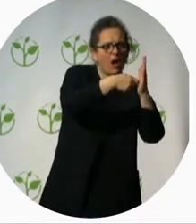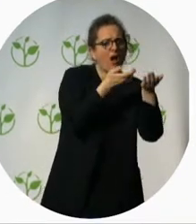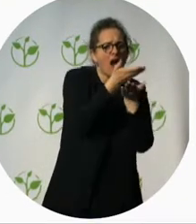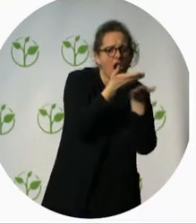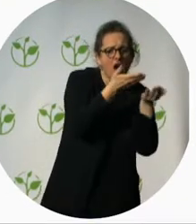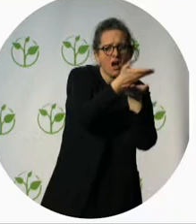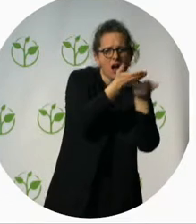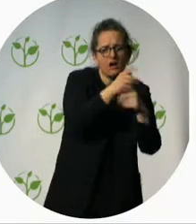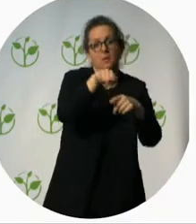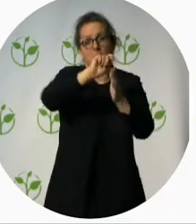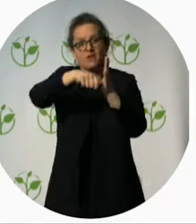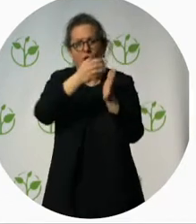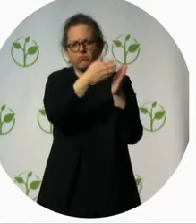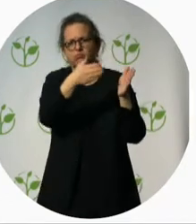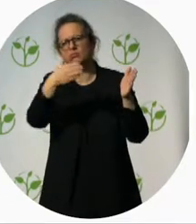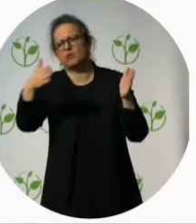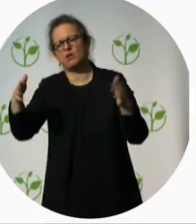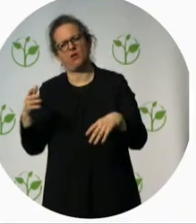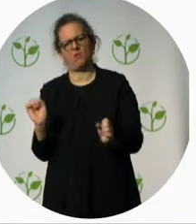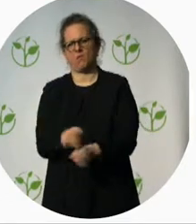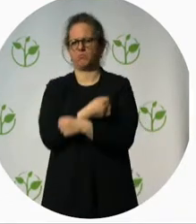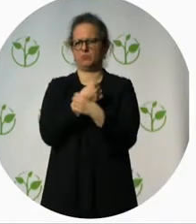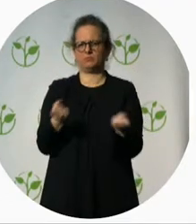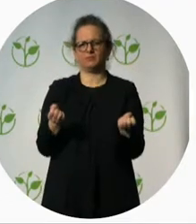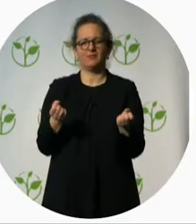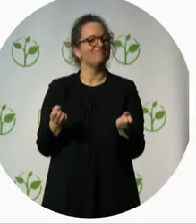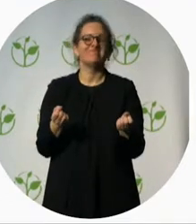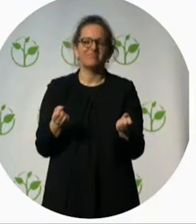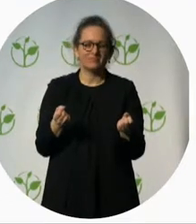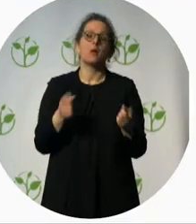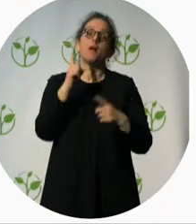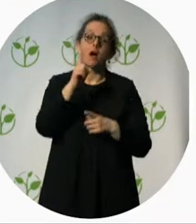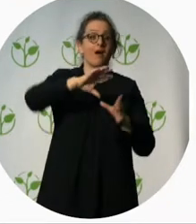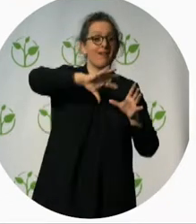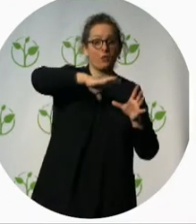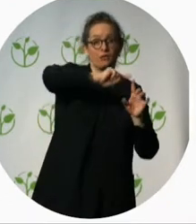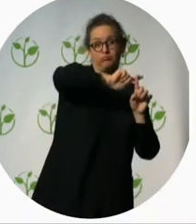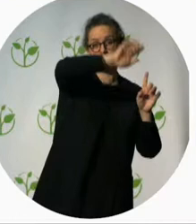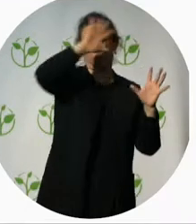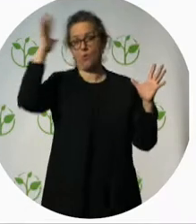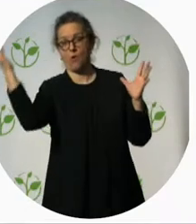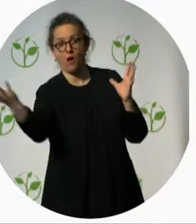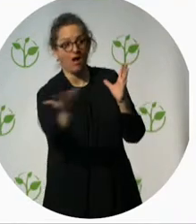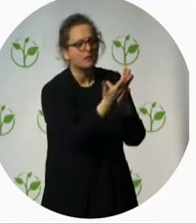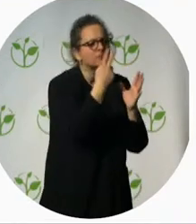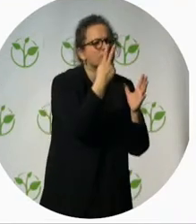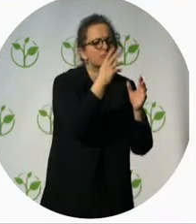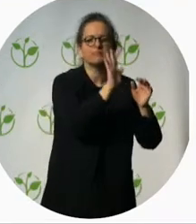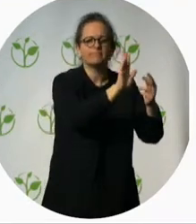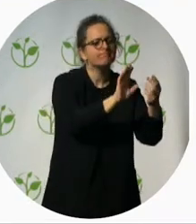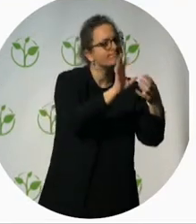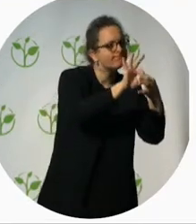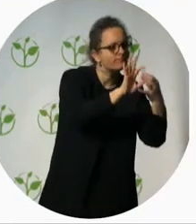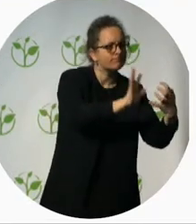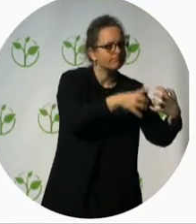countries, and even that, many countries will not meet the SDGs by the year in 15 years of work